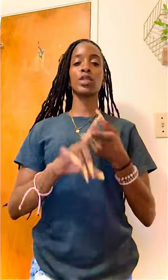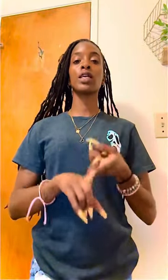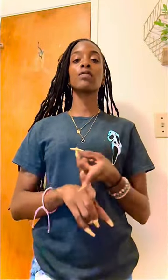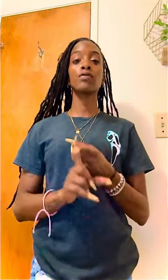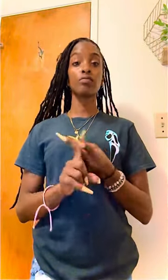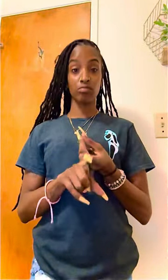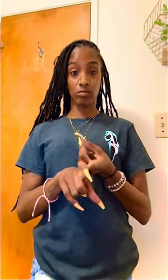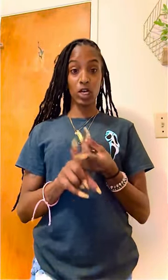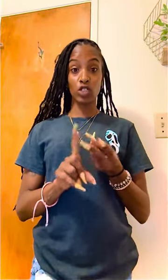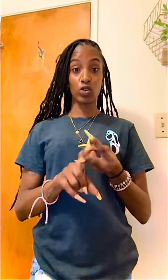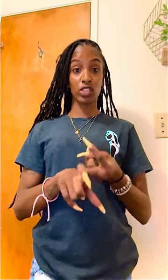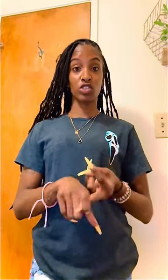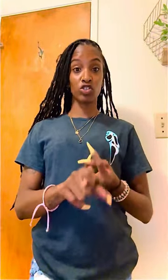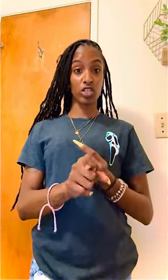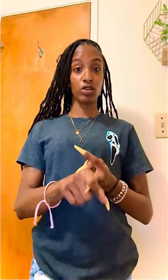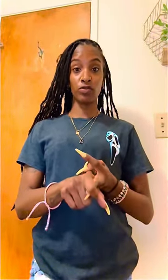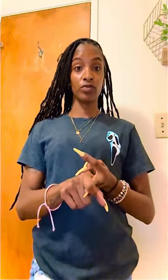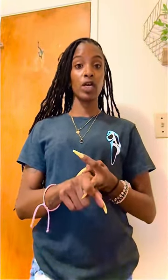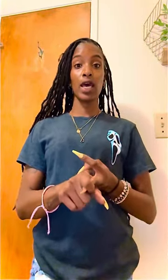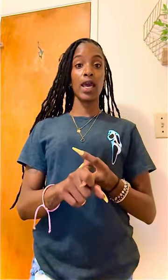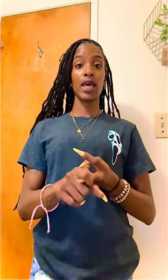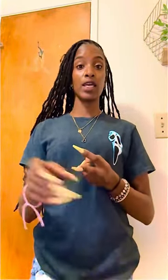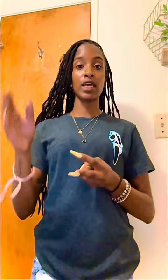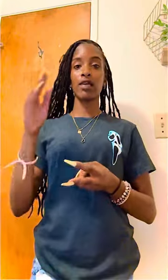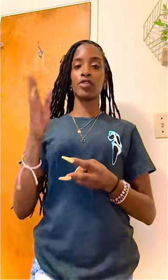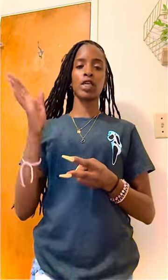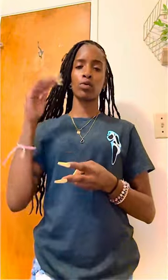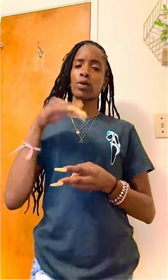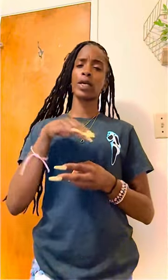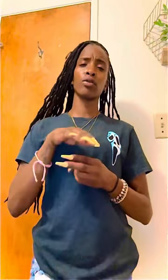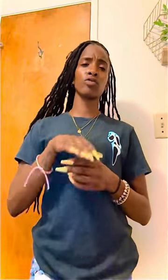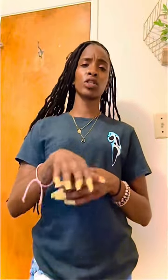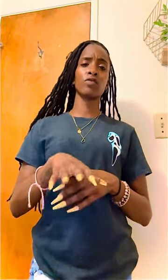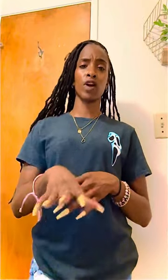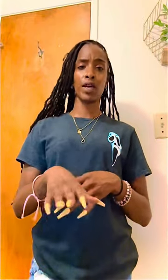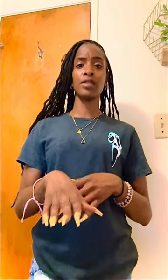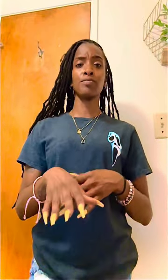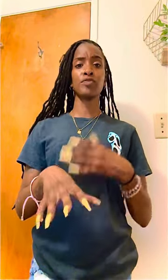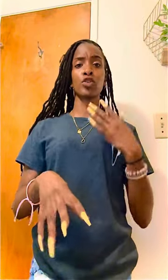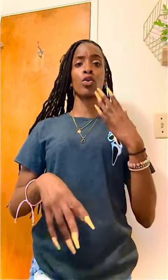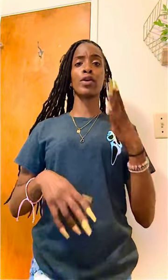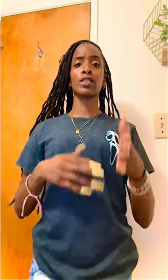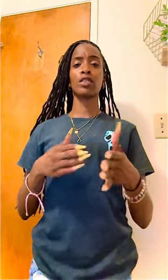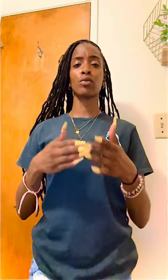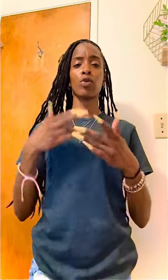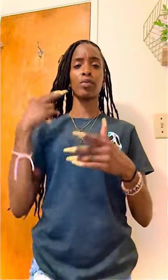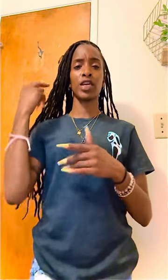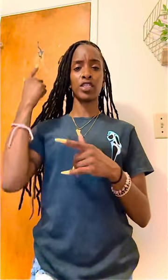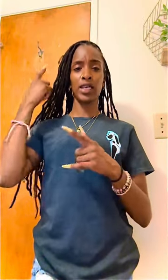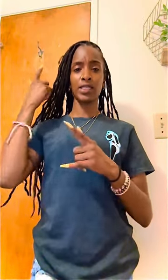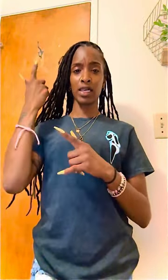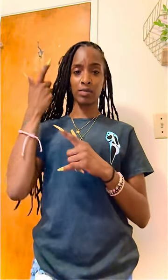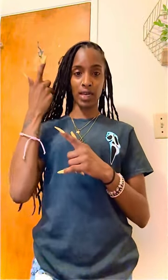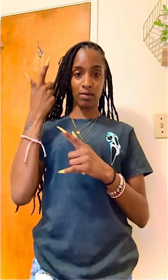believe, trust in yourself, and everything will work out just fine. So going to this appointment, I just had to keep that in